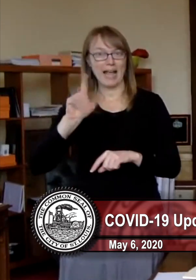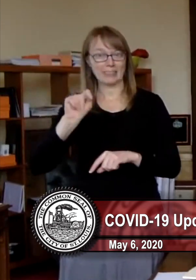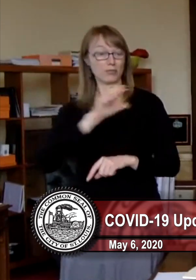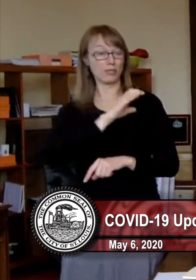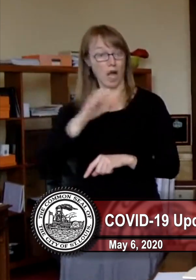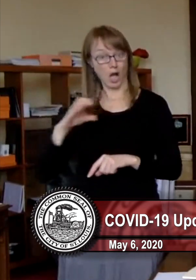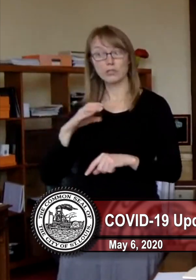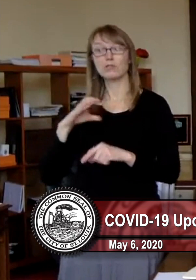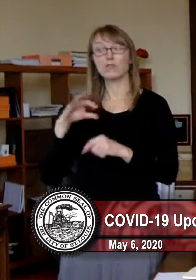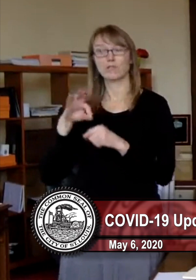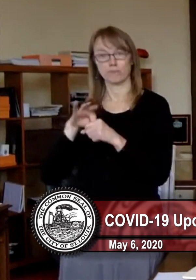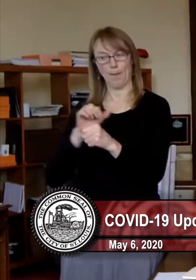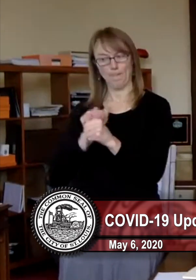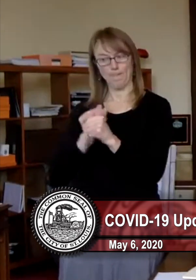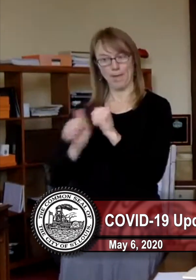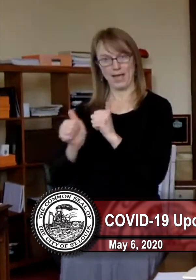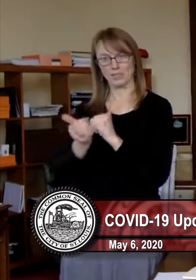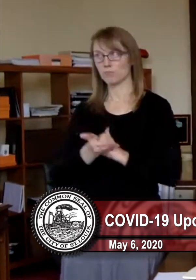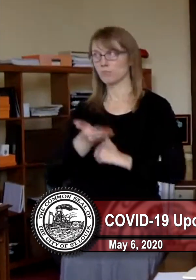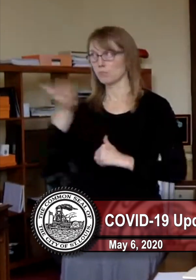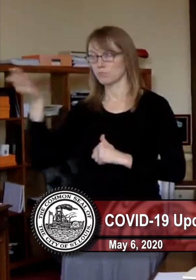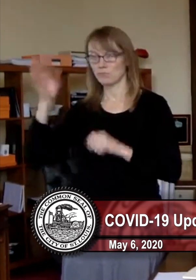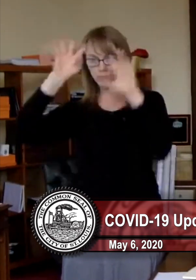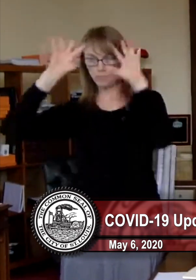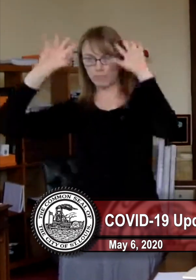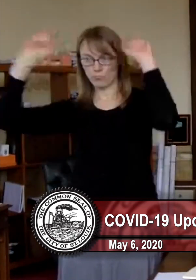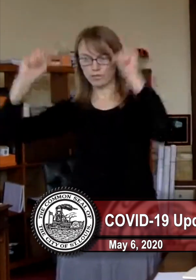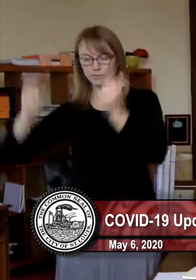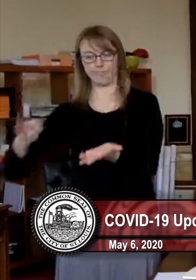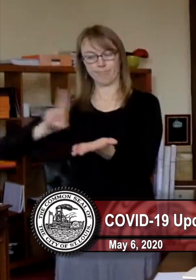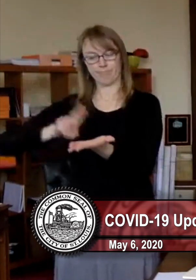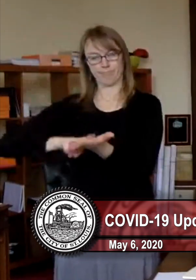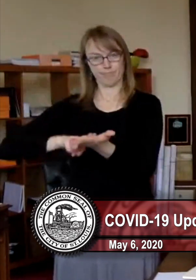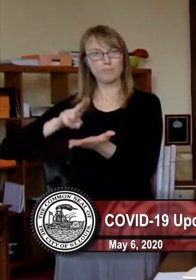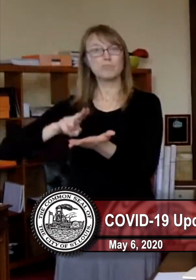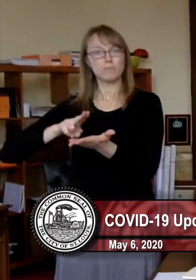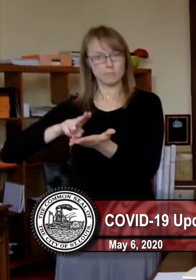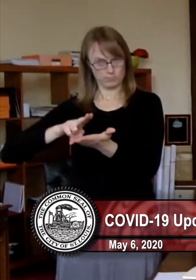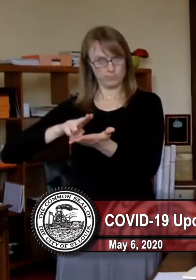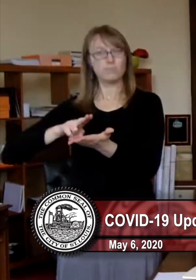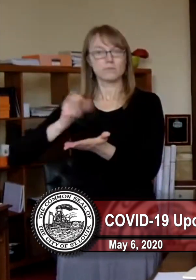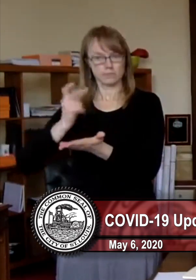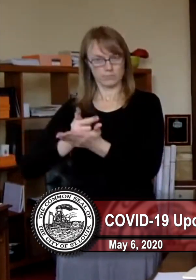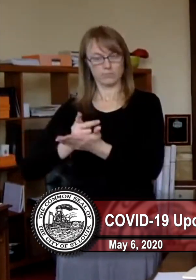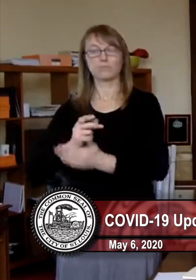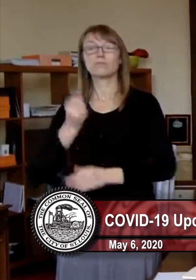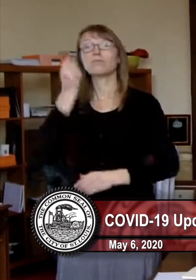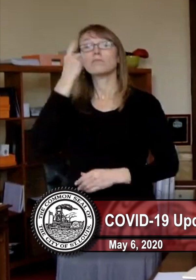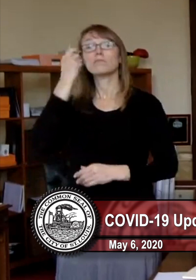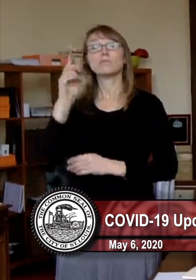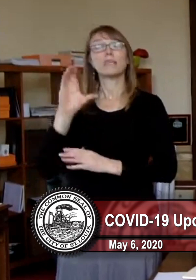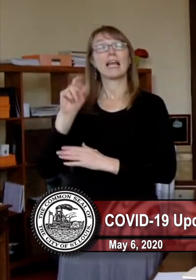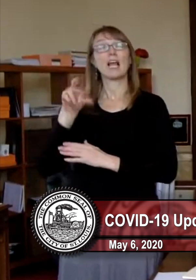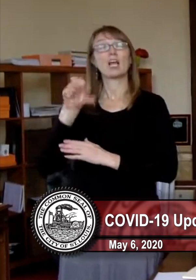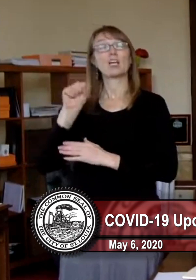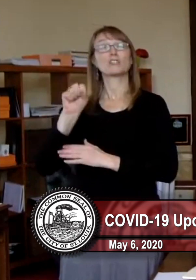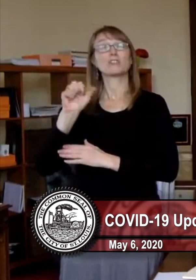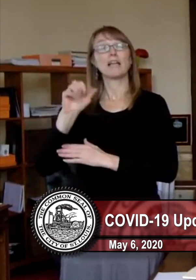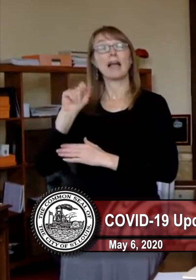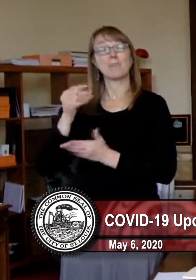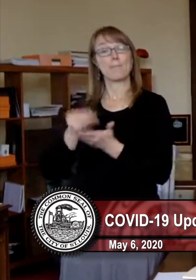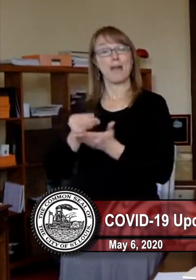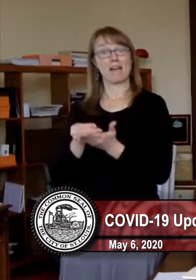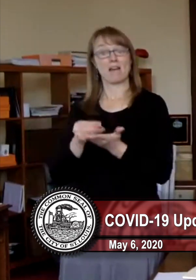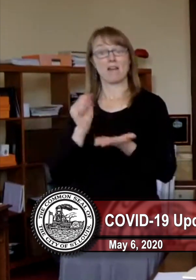president. So we got that money, but the restrictions on that money. That money cannot be used to replace city lost revenue.